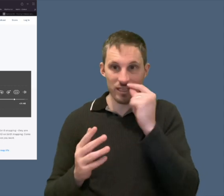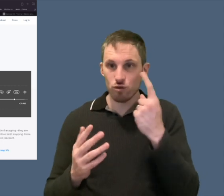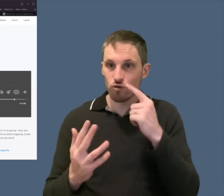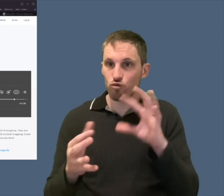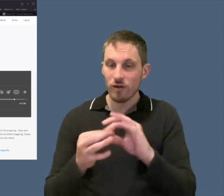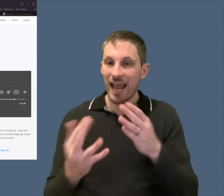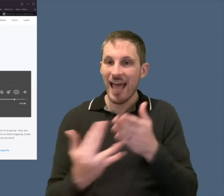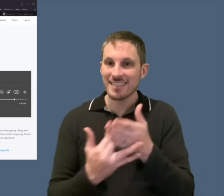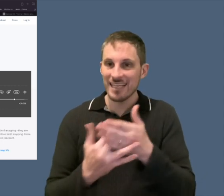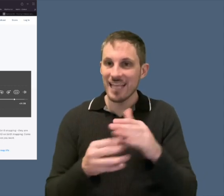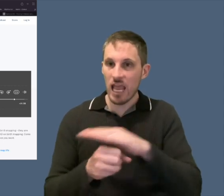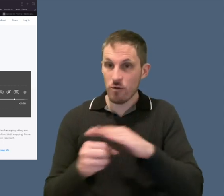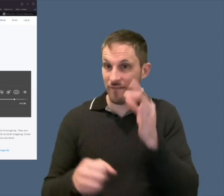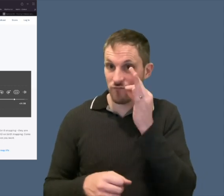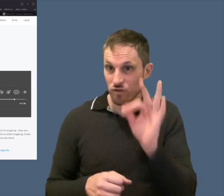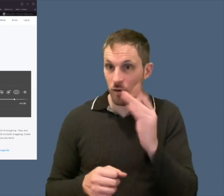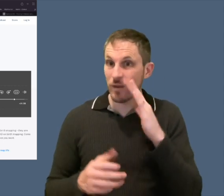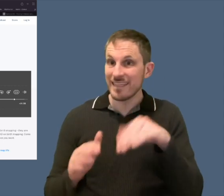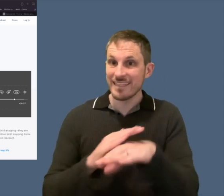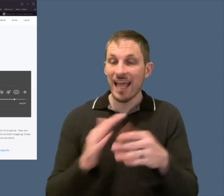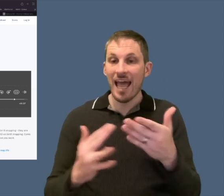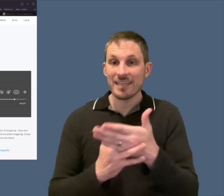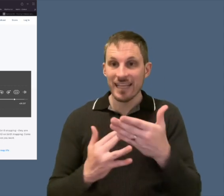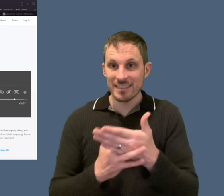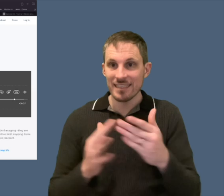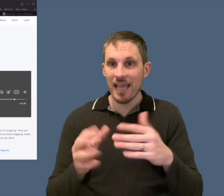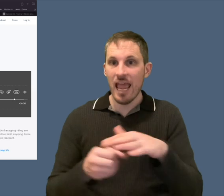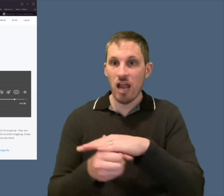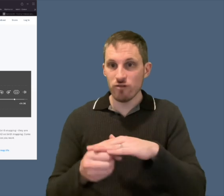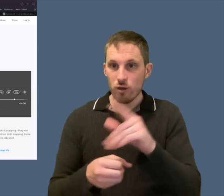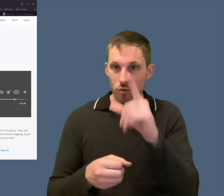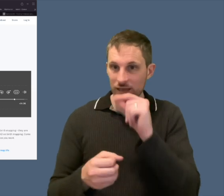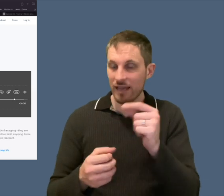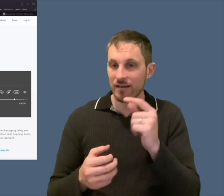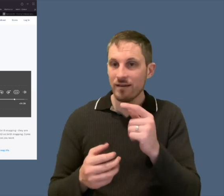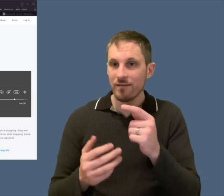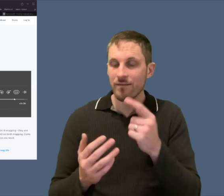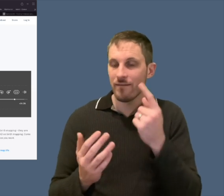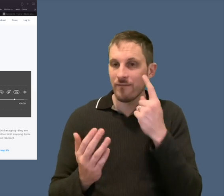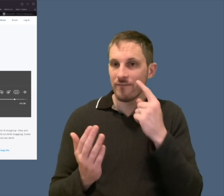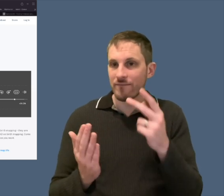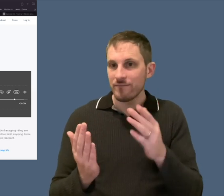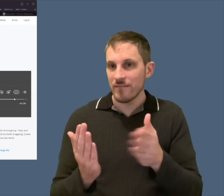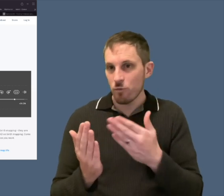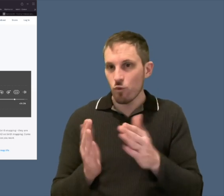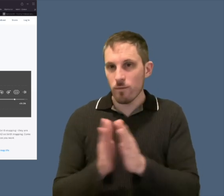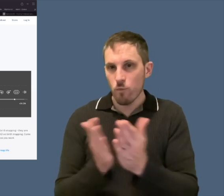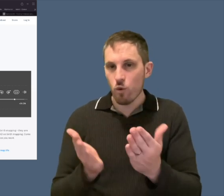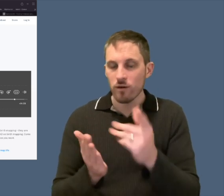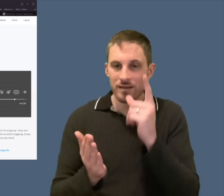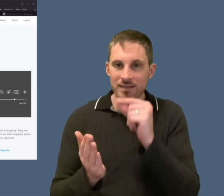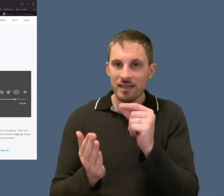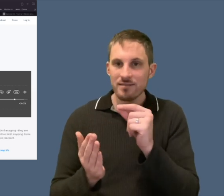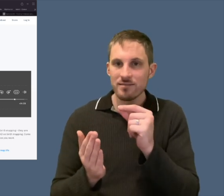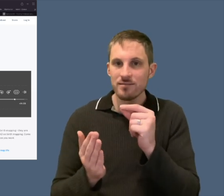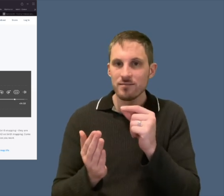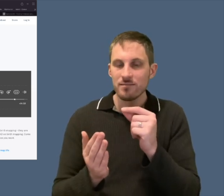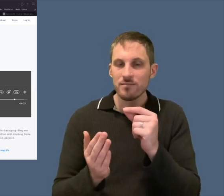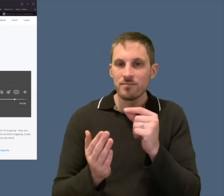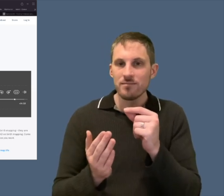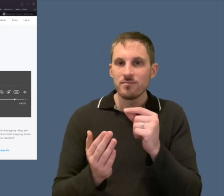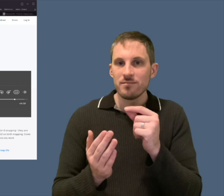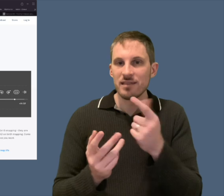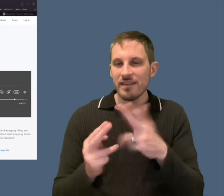is for free. But once they're in the access area, they can flip through the book, and it's like, if you have your sound on, it makes page